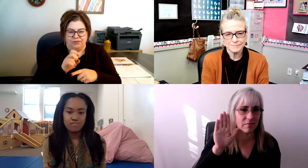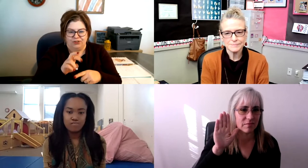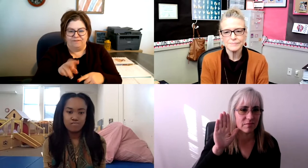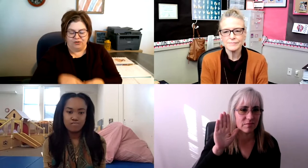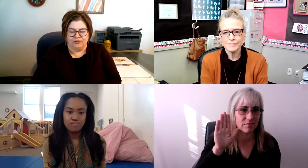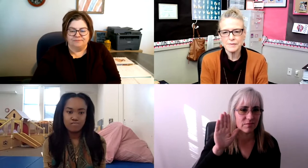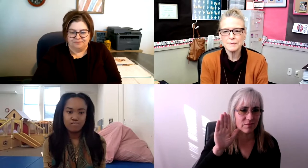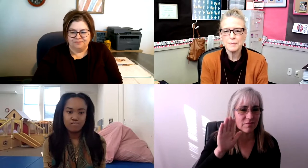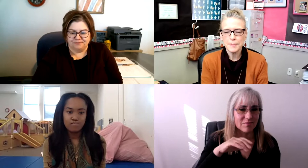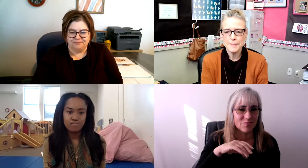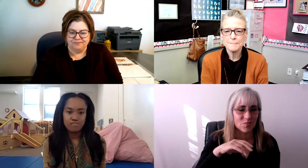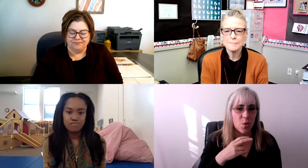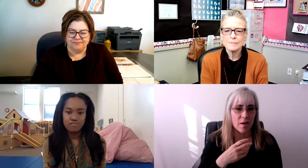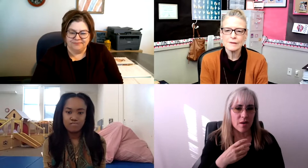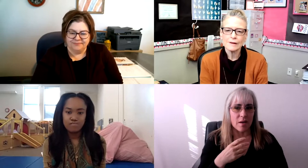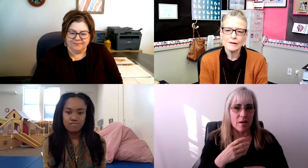is the interpreter.